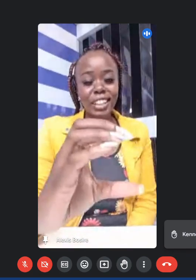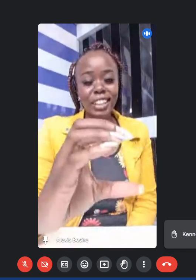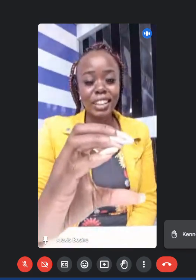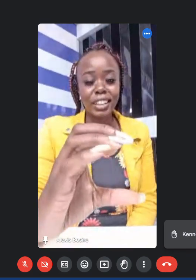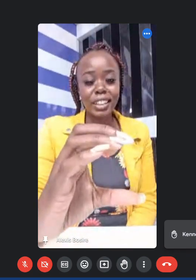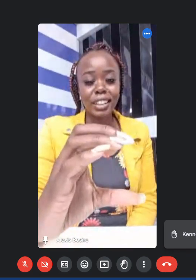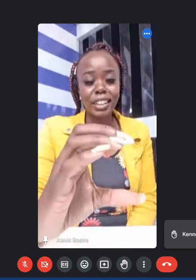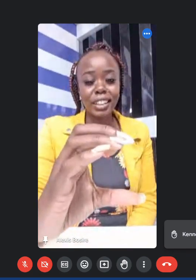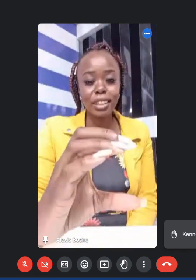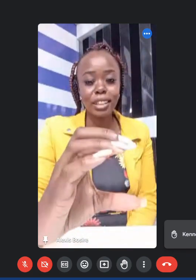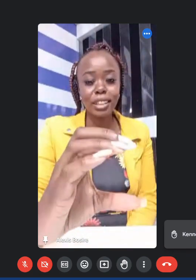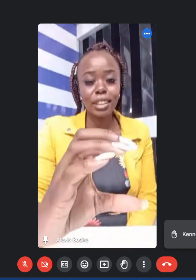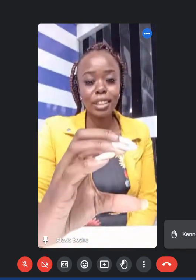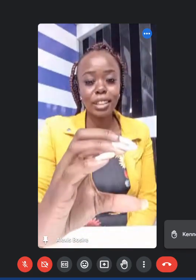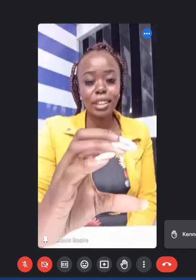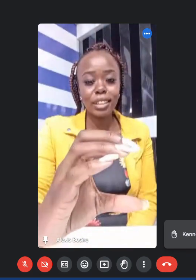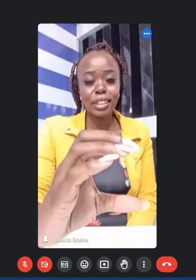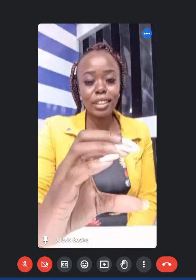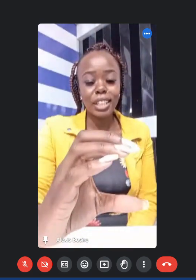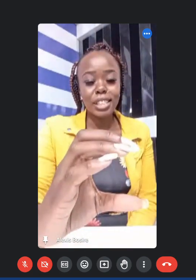C,